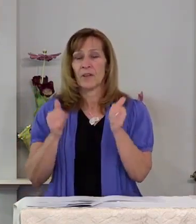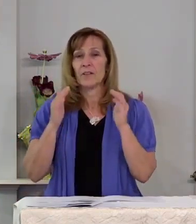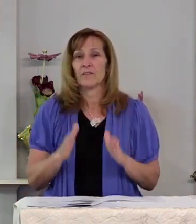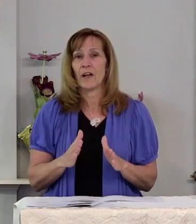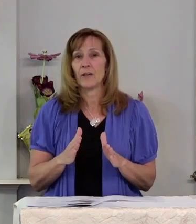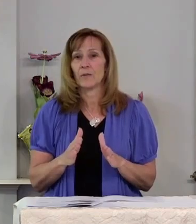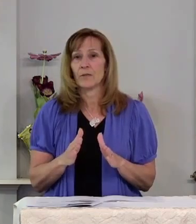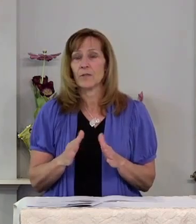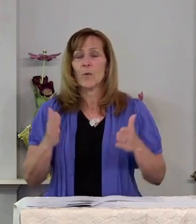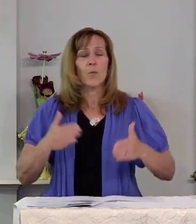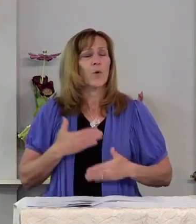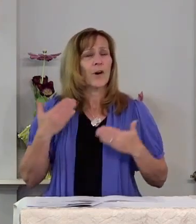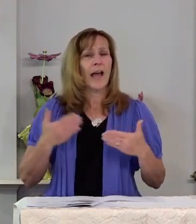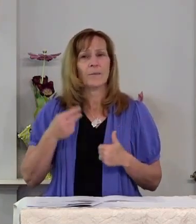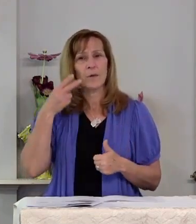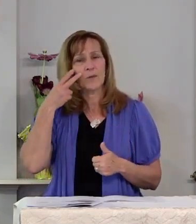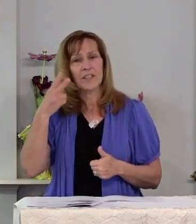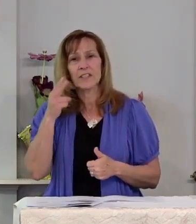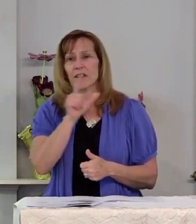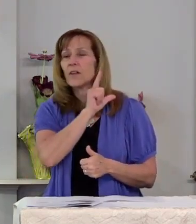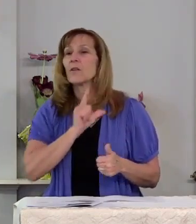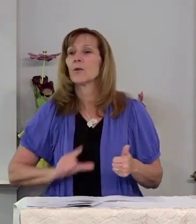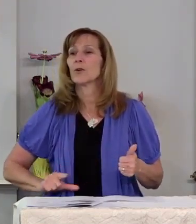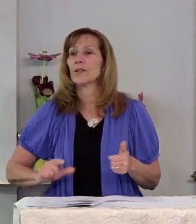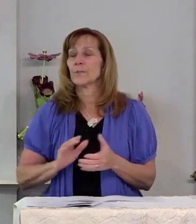followers were very happy when they saw the Lord.